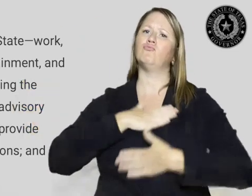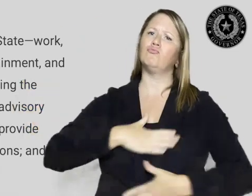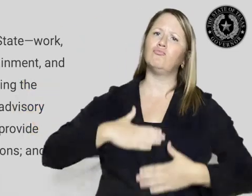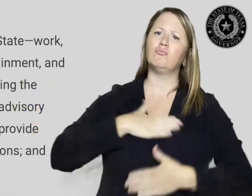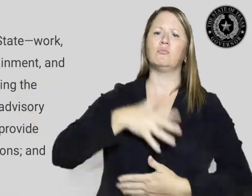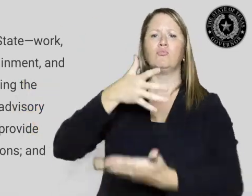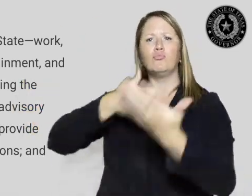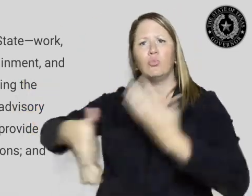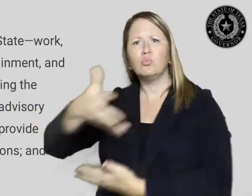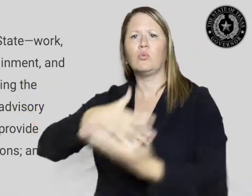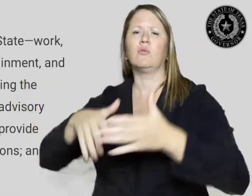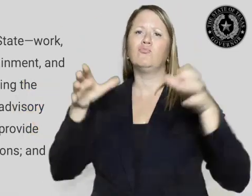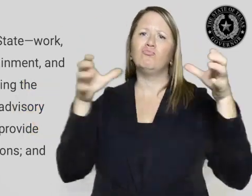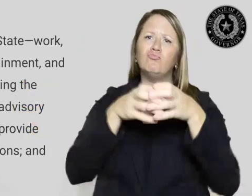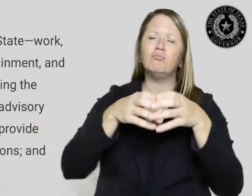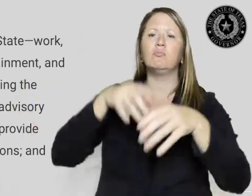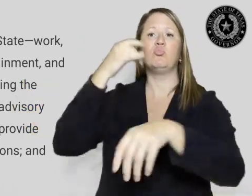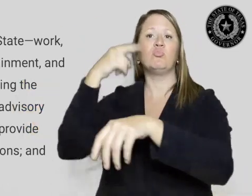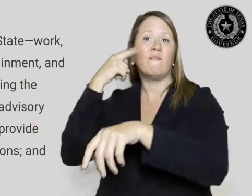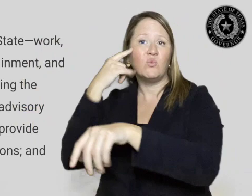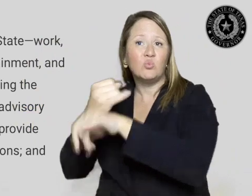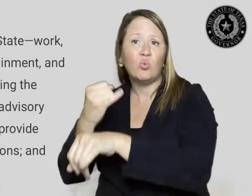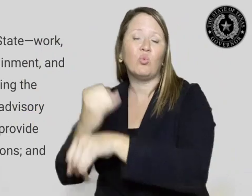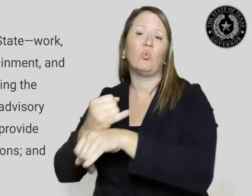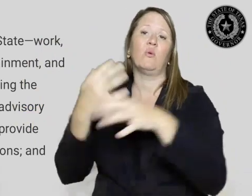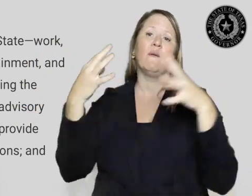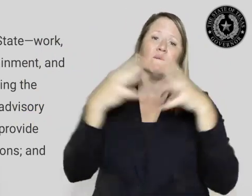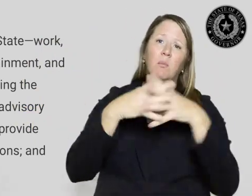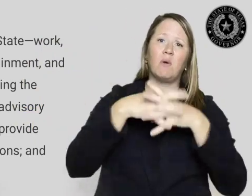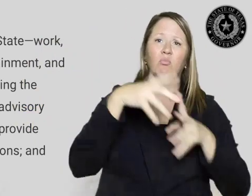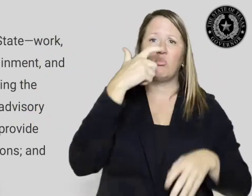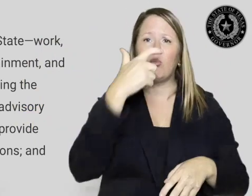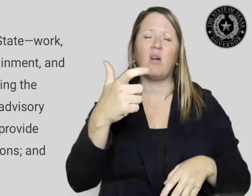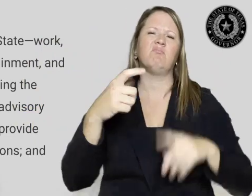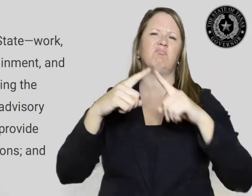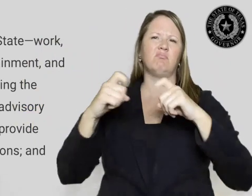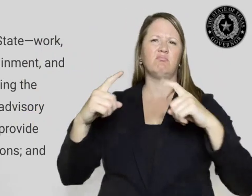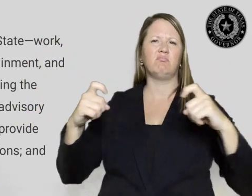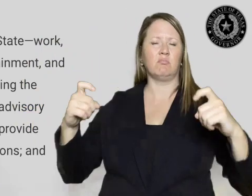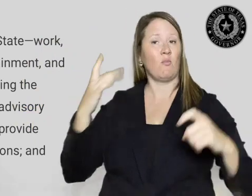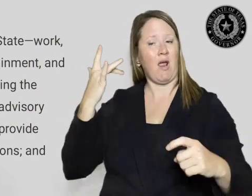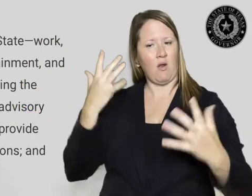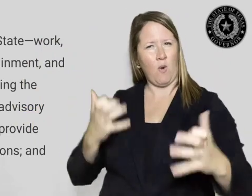strike force to provide recommendations. And